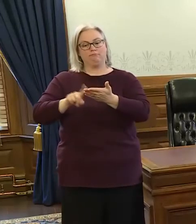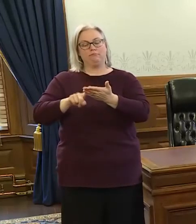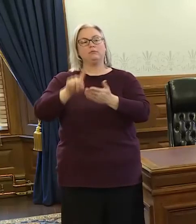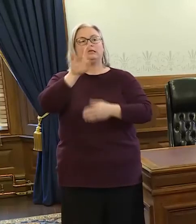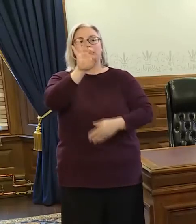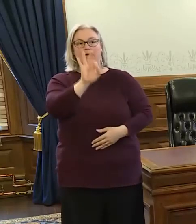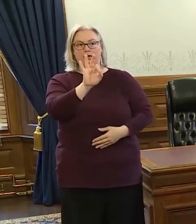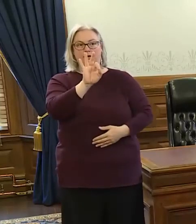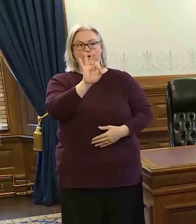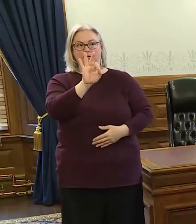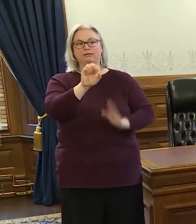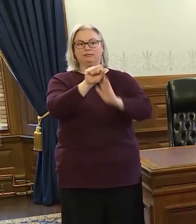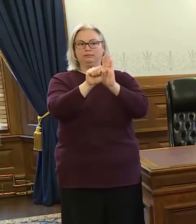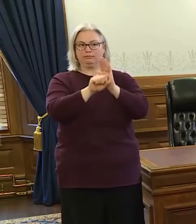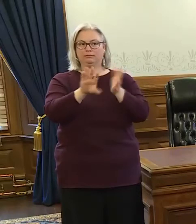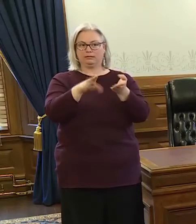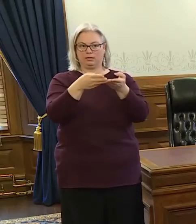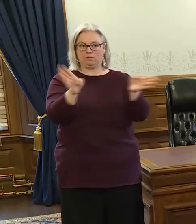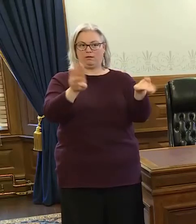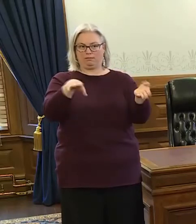9 deaths statewide,